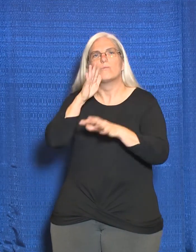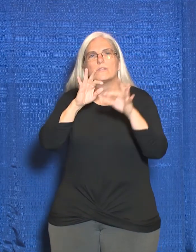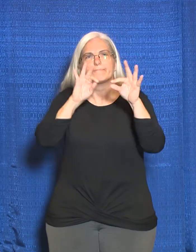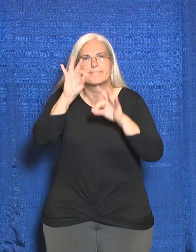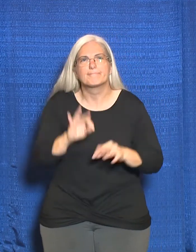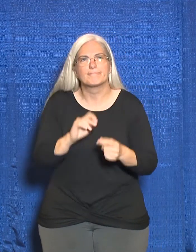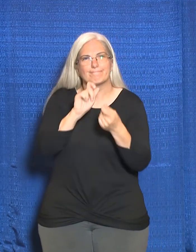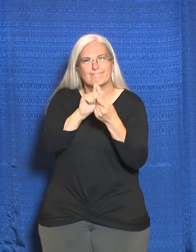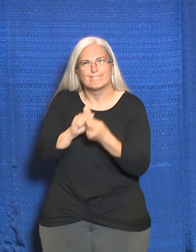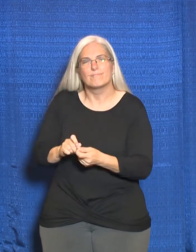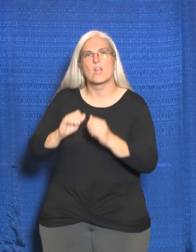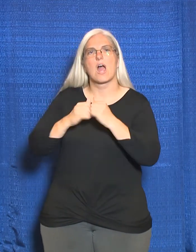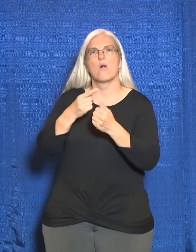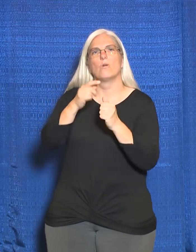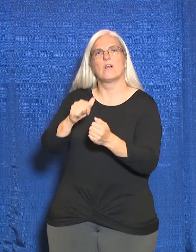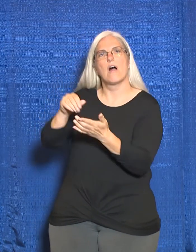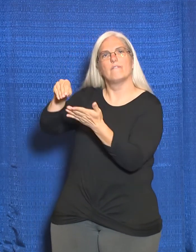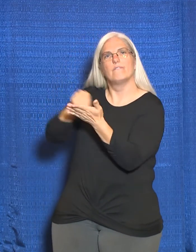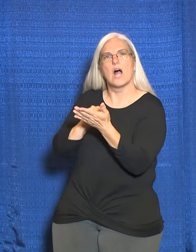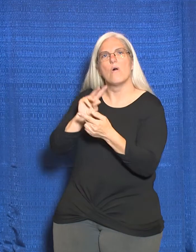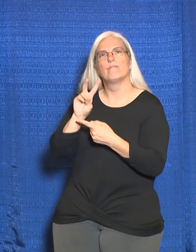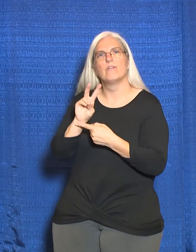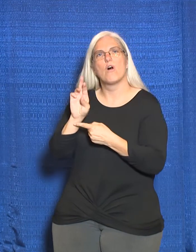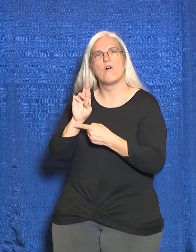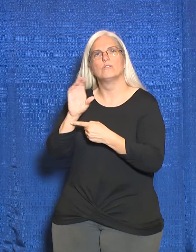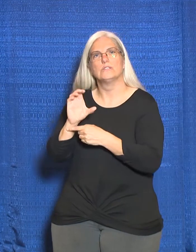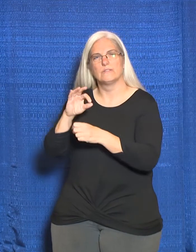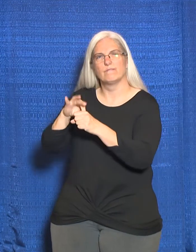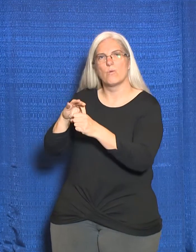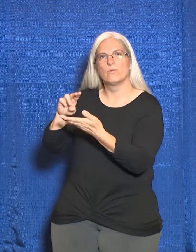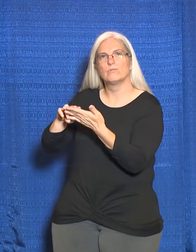out a VRC and how to navigate COVR.